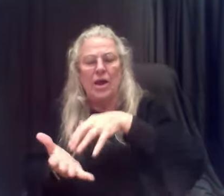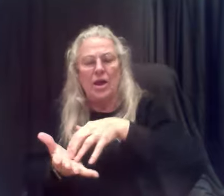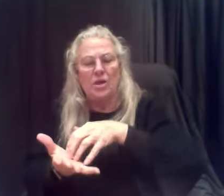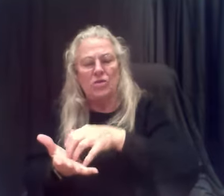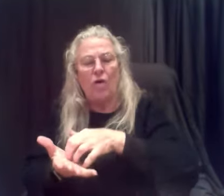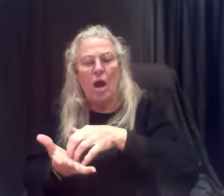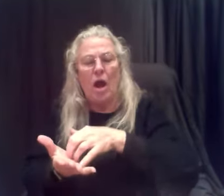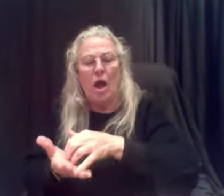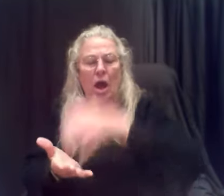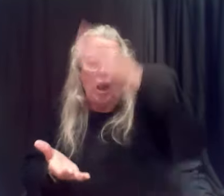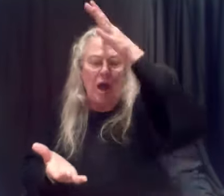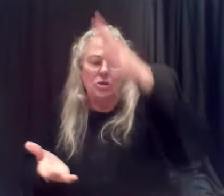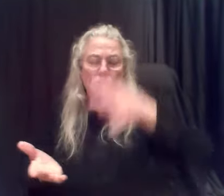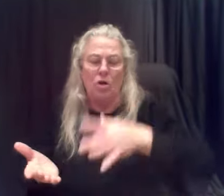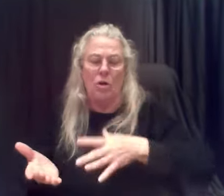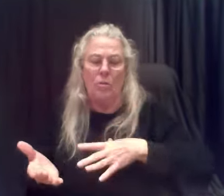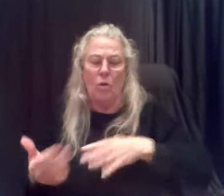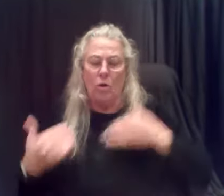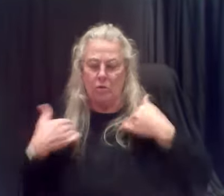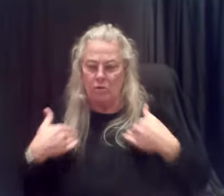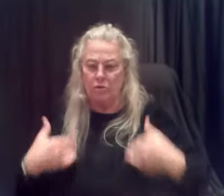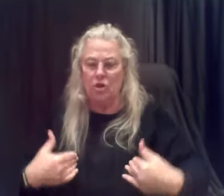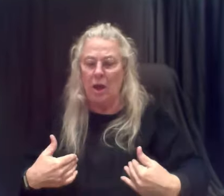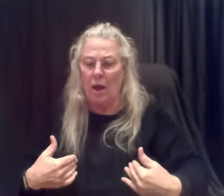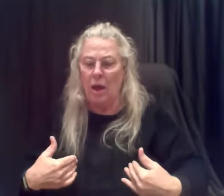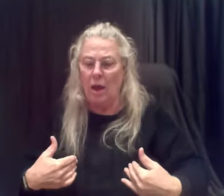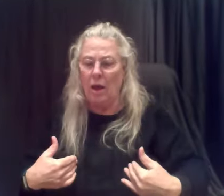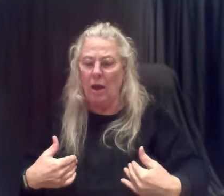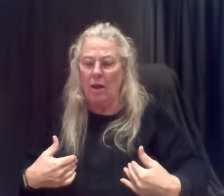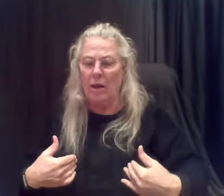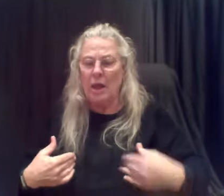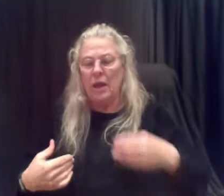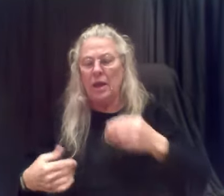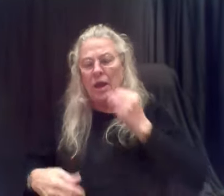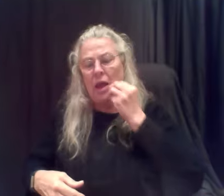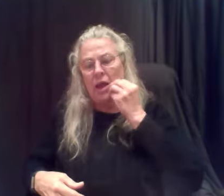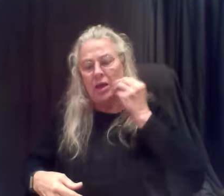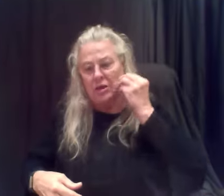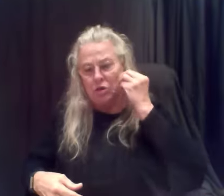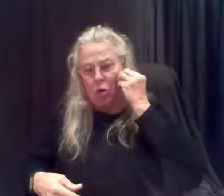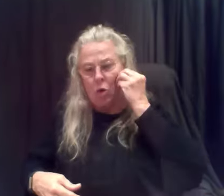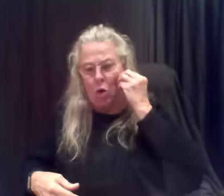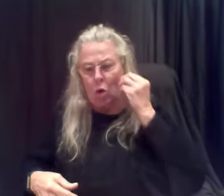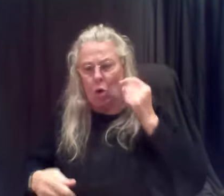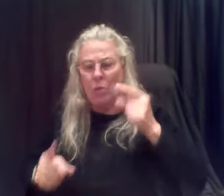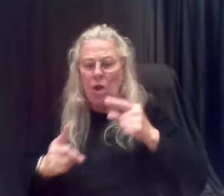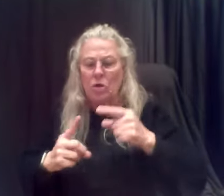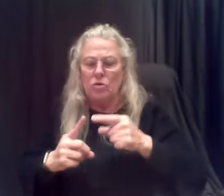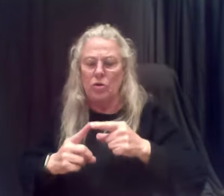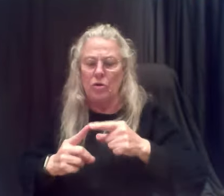this fragile mortal shell is home to